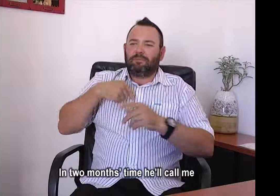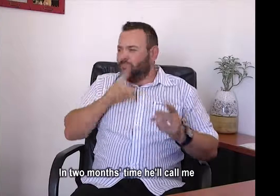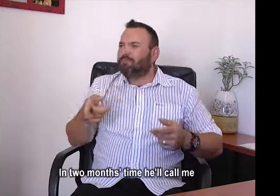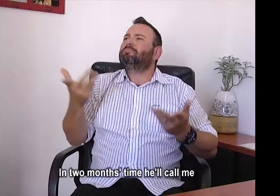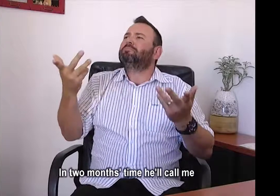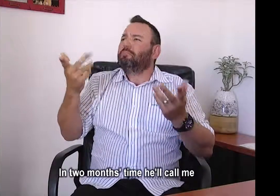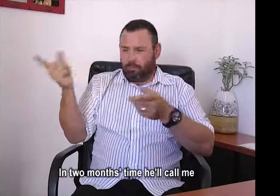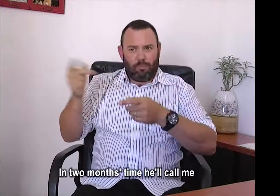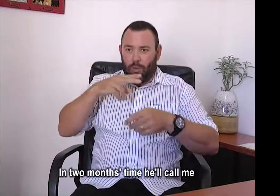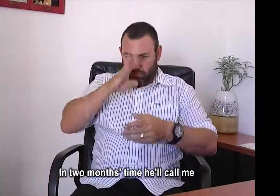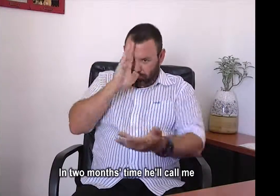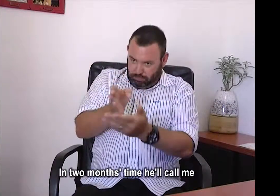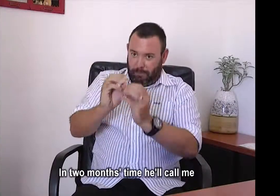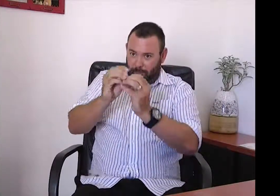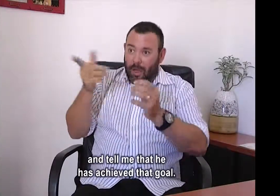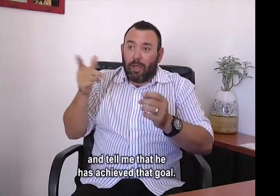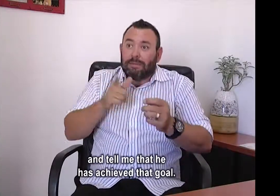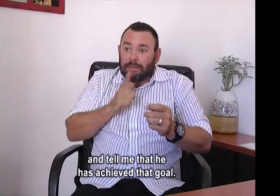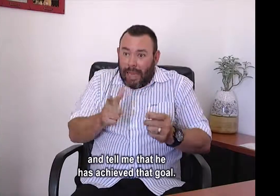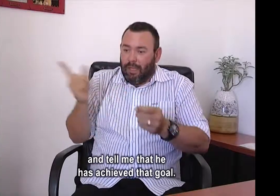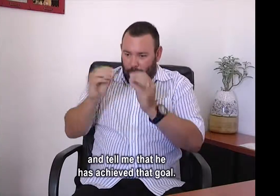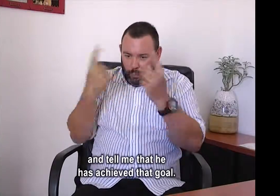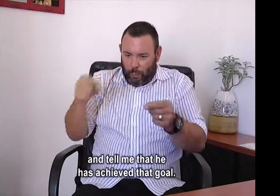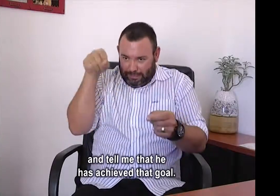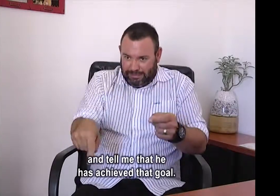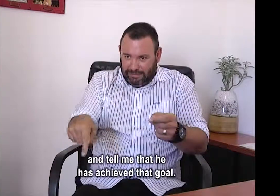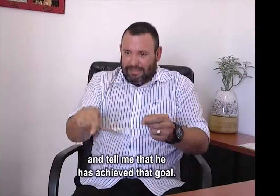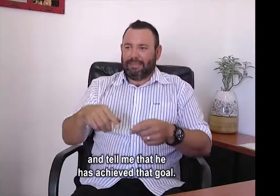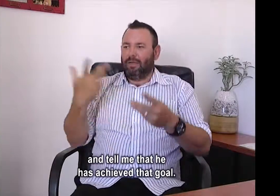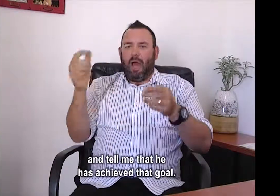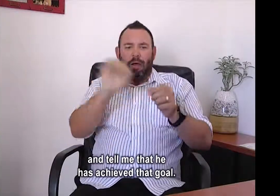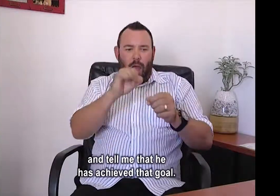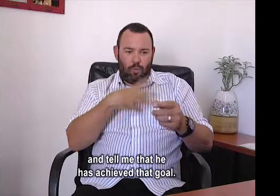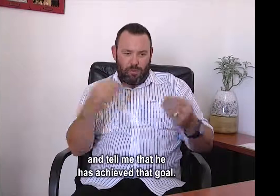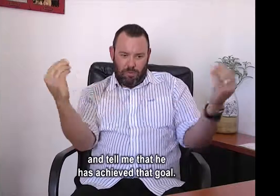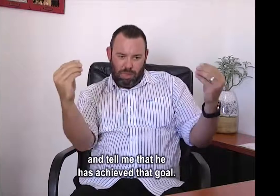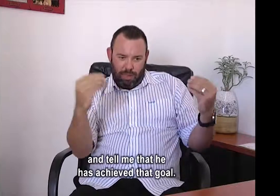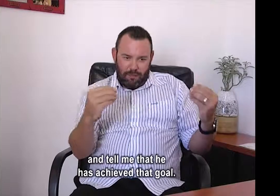In 2 months' time, he'll call me and tell me that he has achieved that goal.